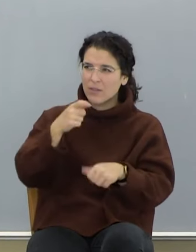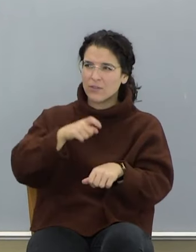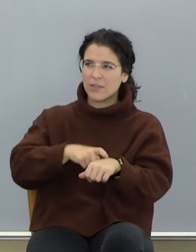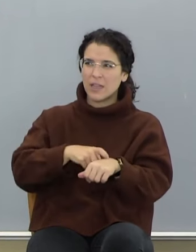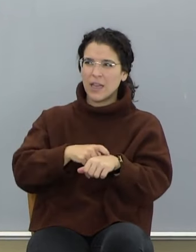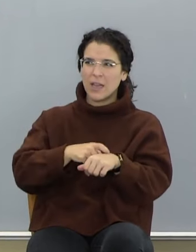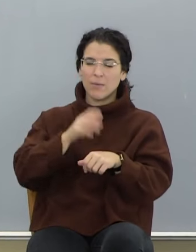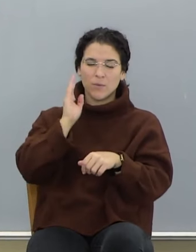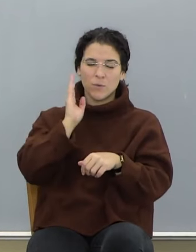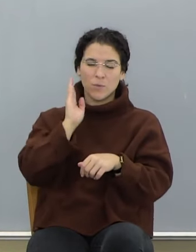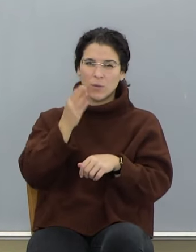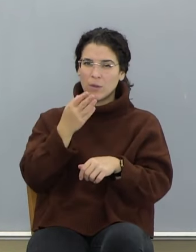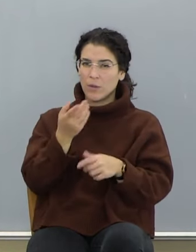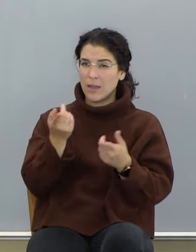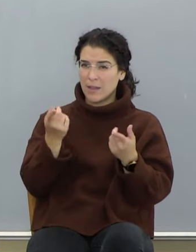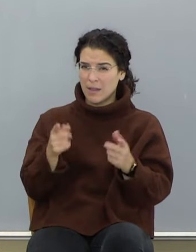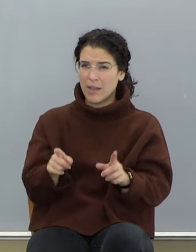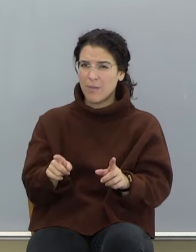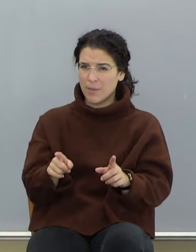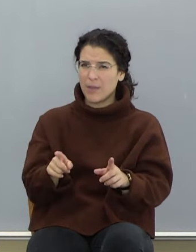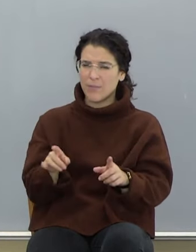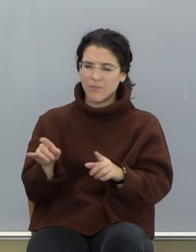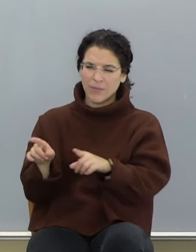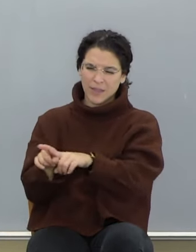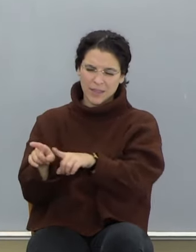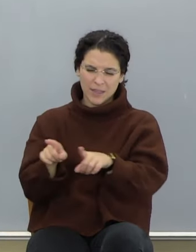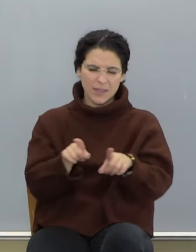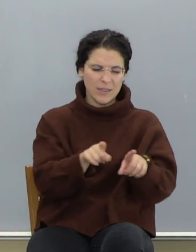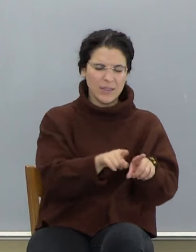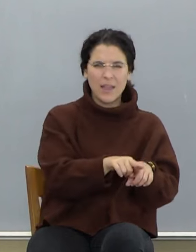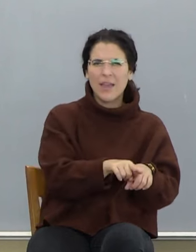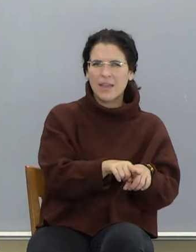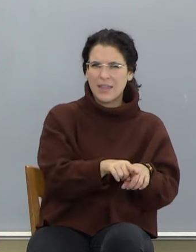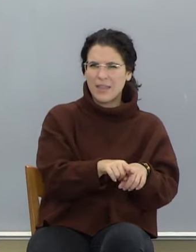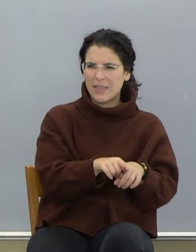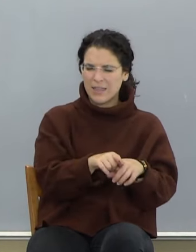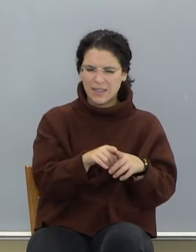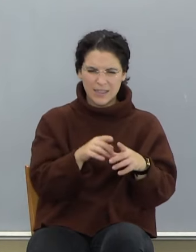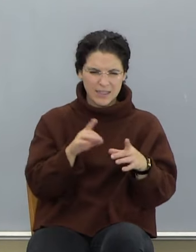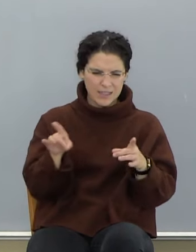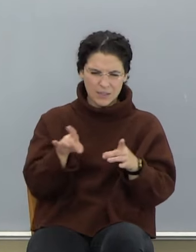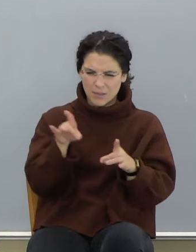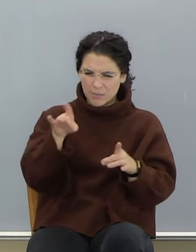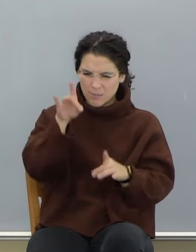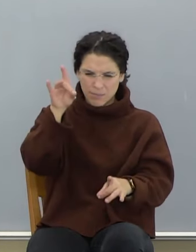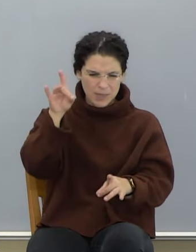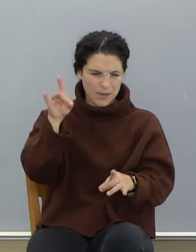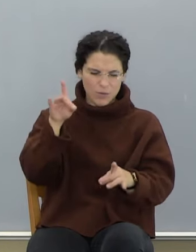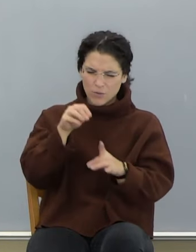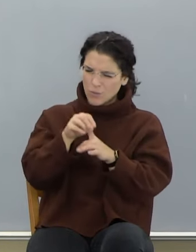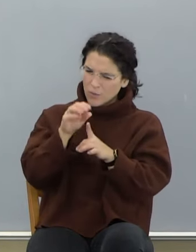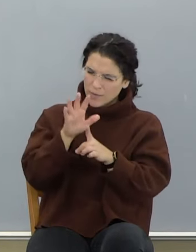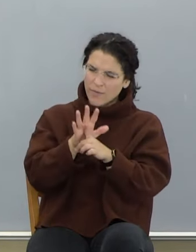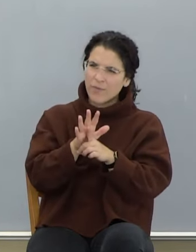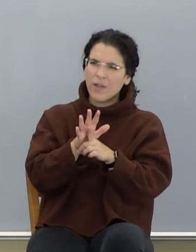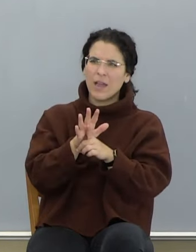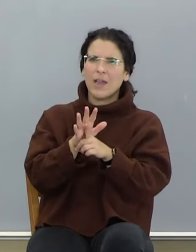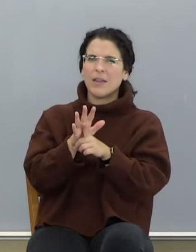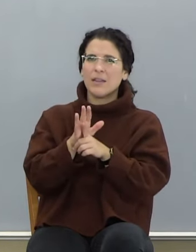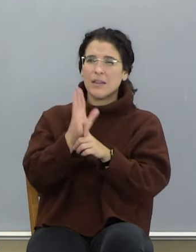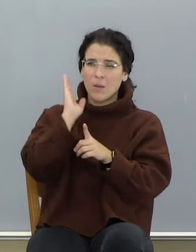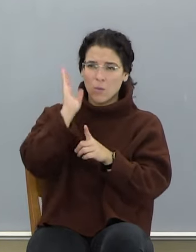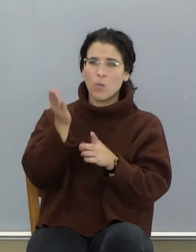are coming, it's likened unto this spiritual effect that's going